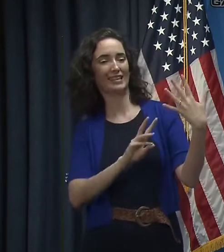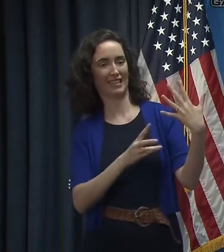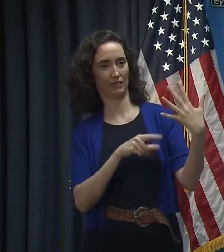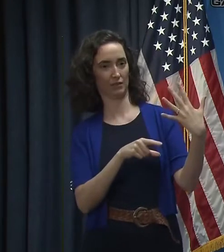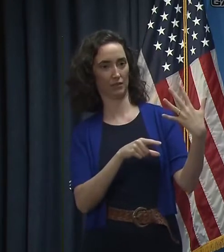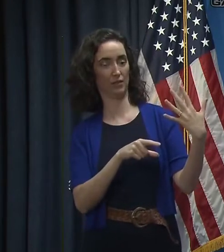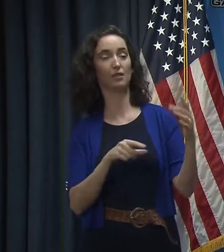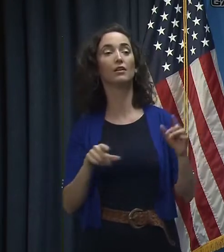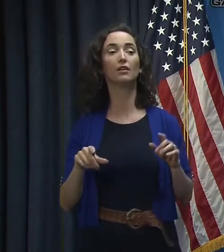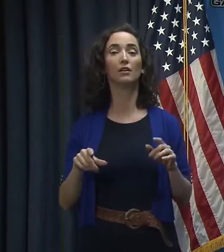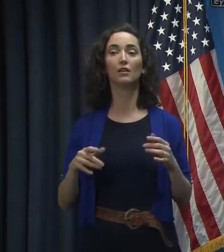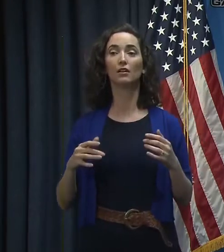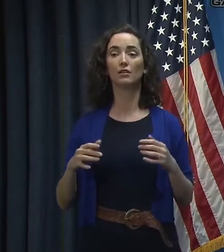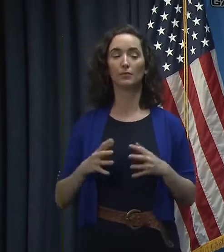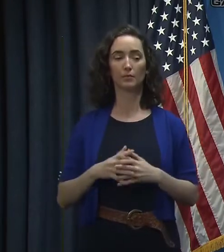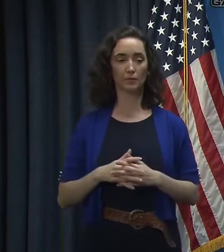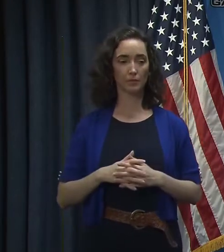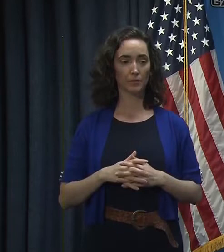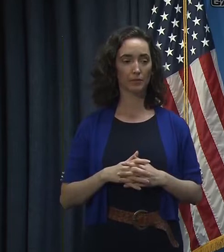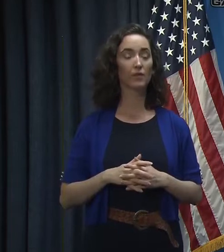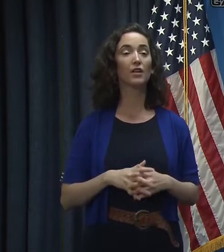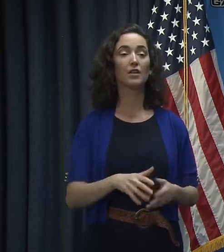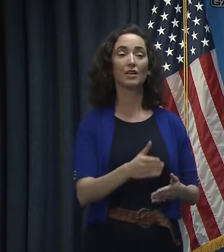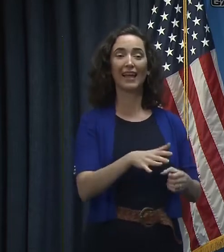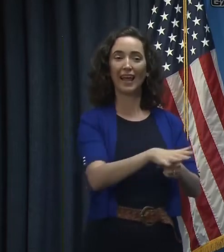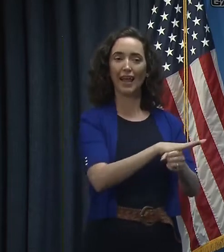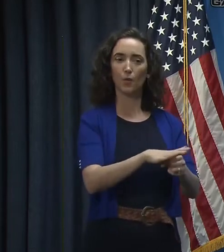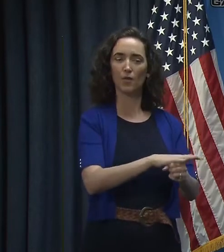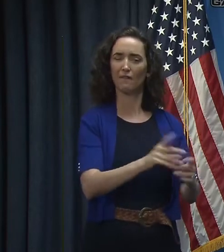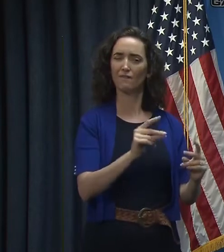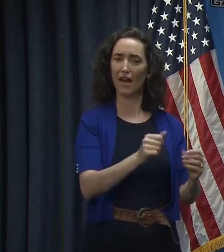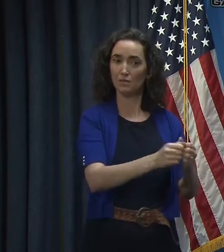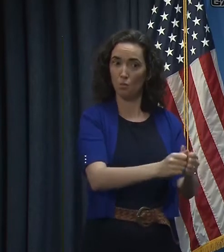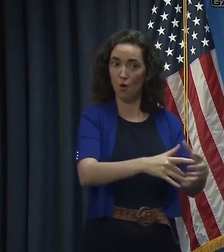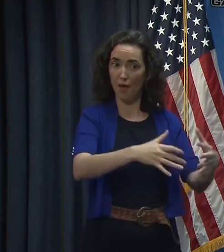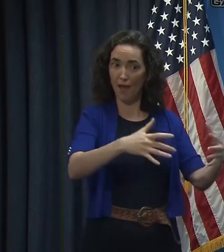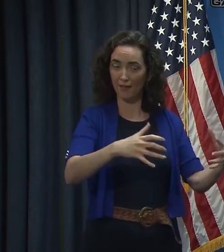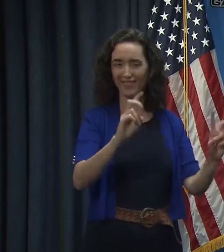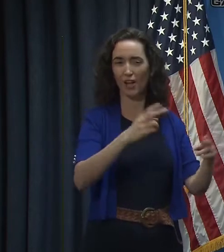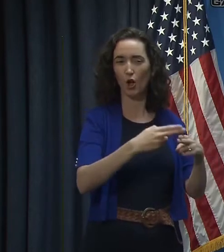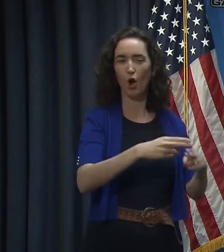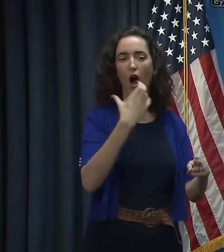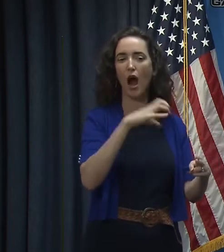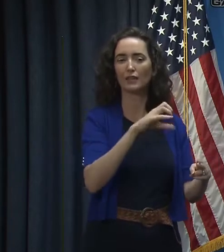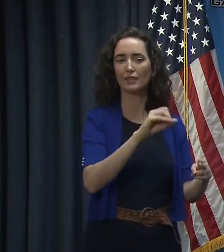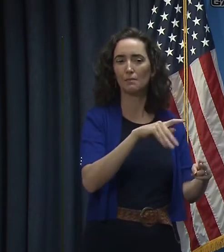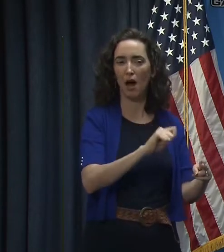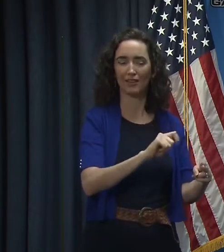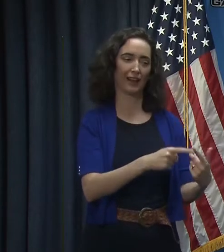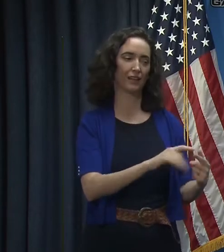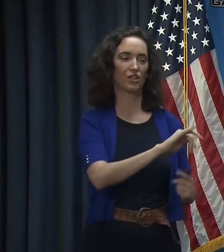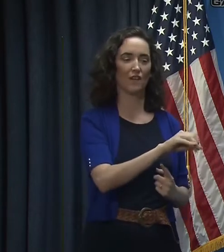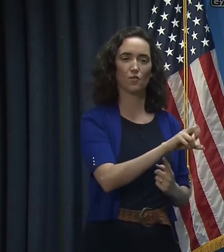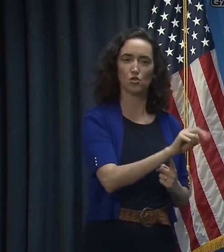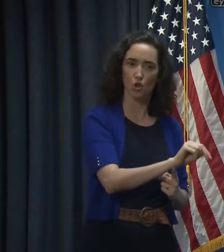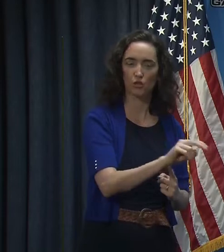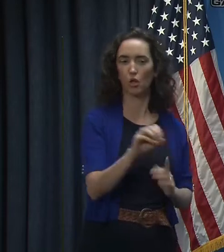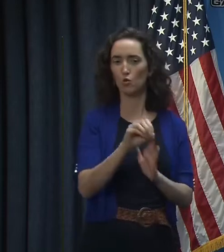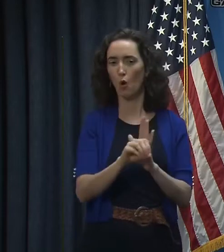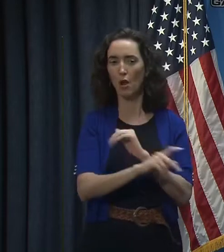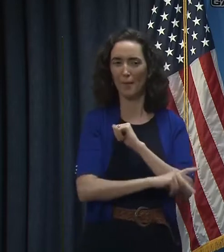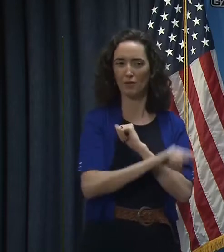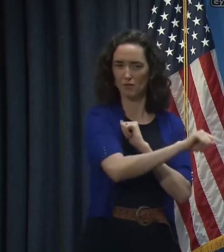of case growth that we had experienced in the hot spots that we had, especially in Orleans and Jefferson Parish. And I know that